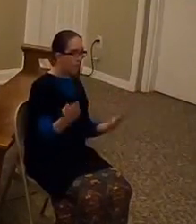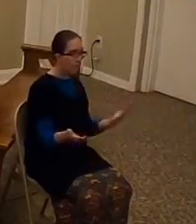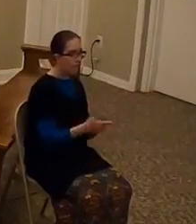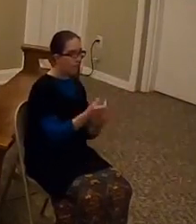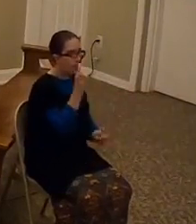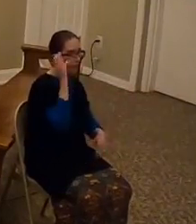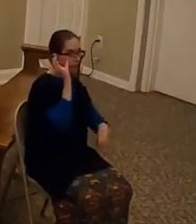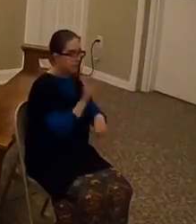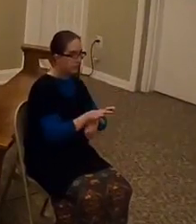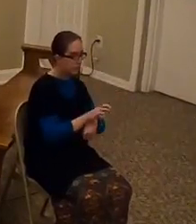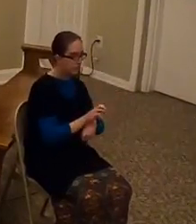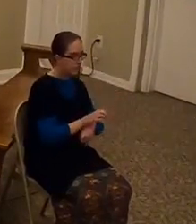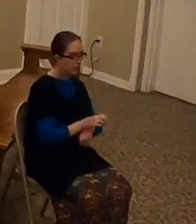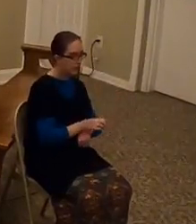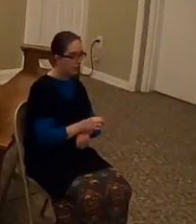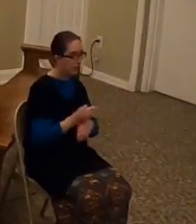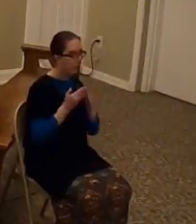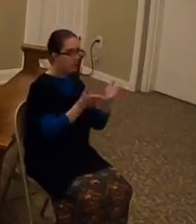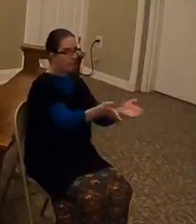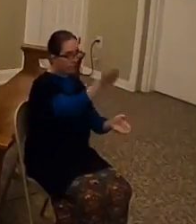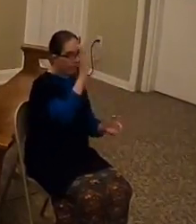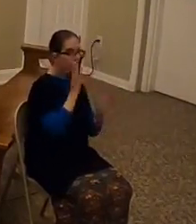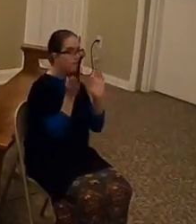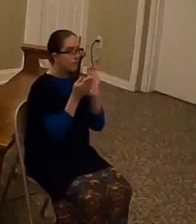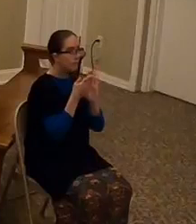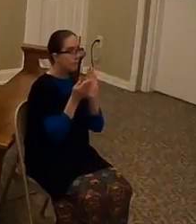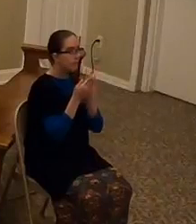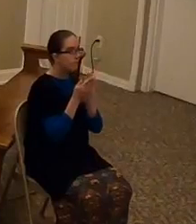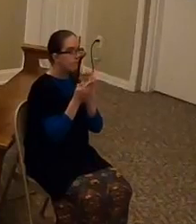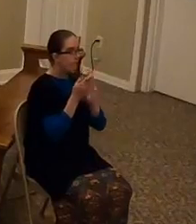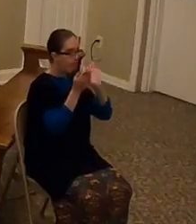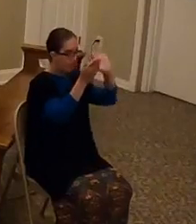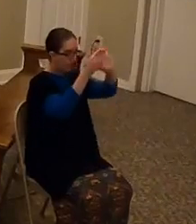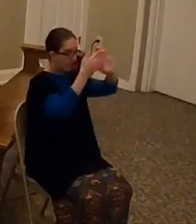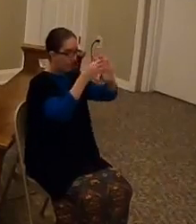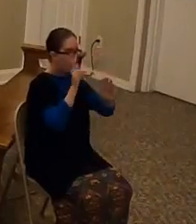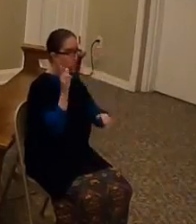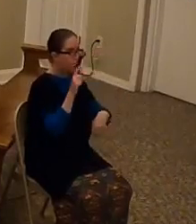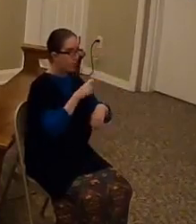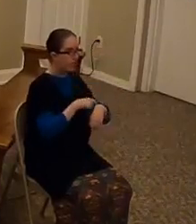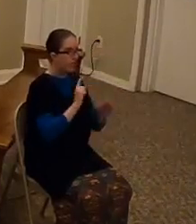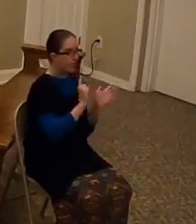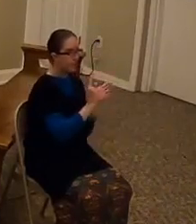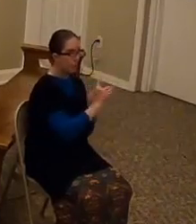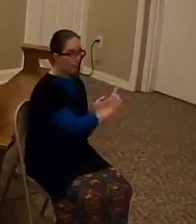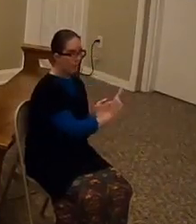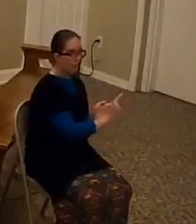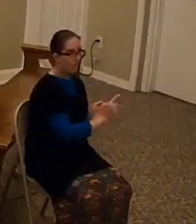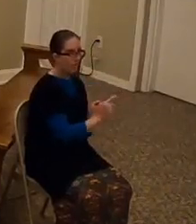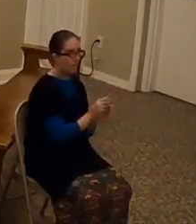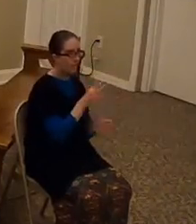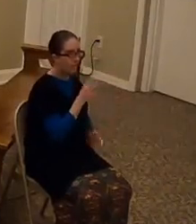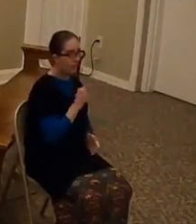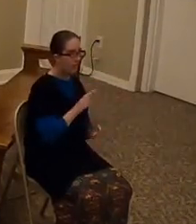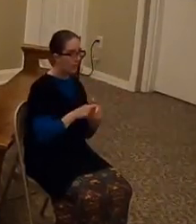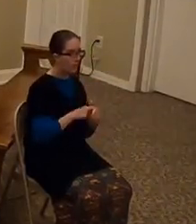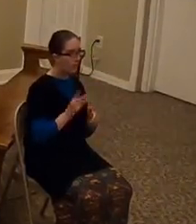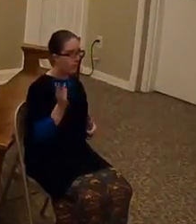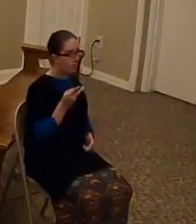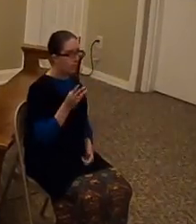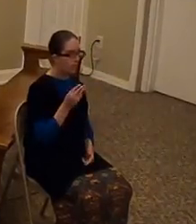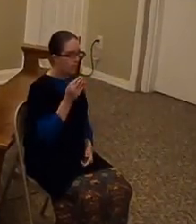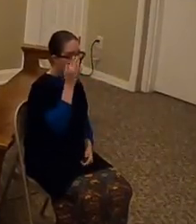and we come to church and we offer God our little patty cake of praise 3 times a week, and then, you